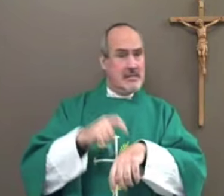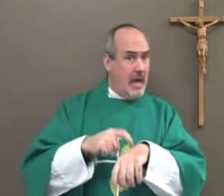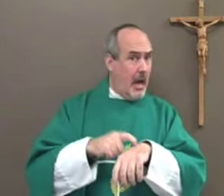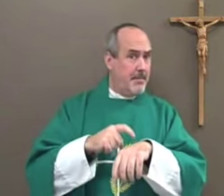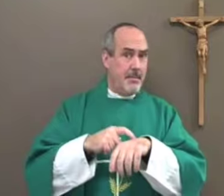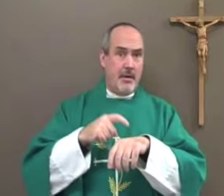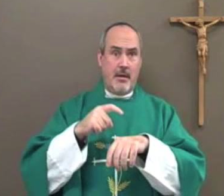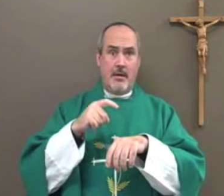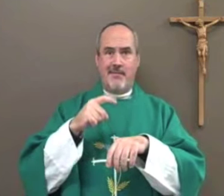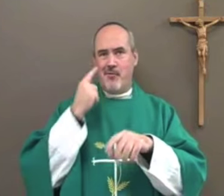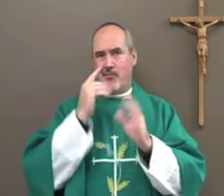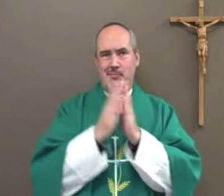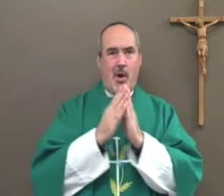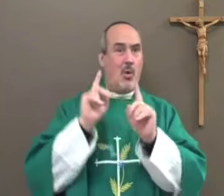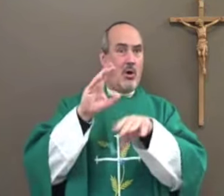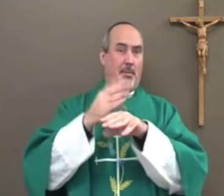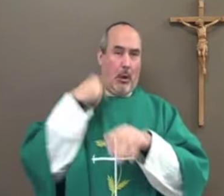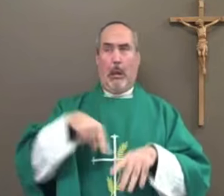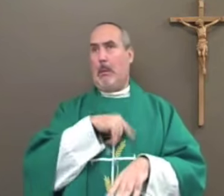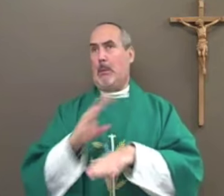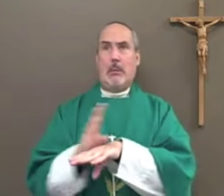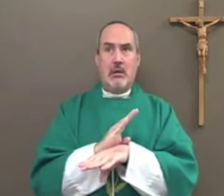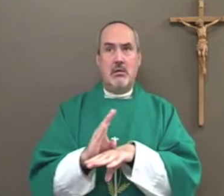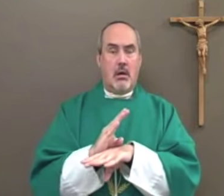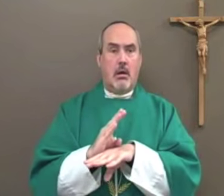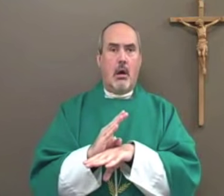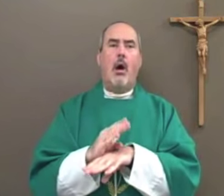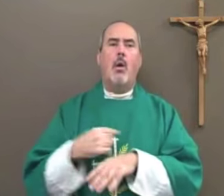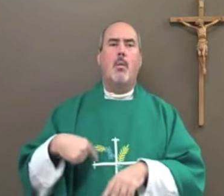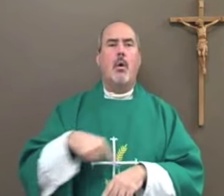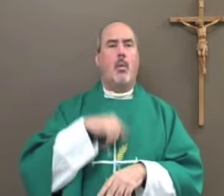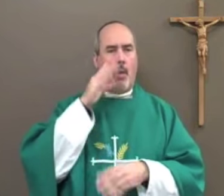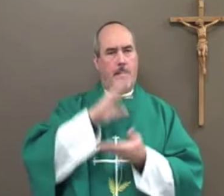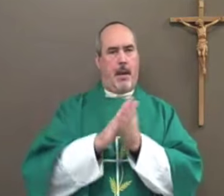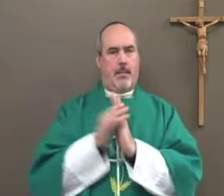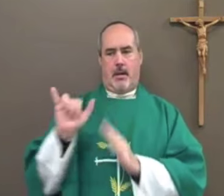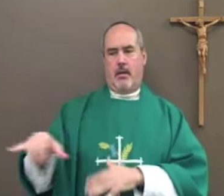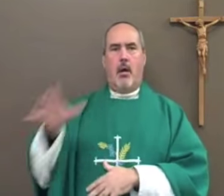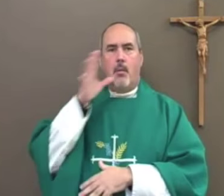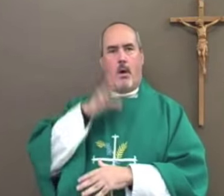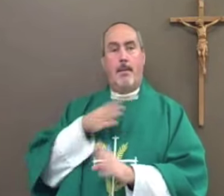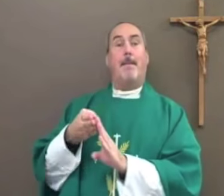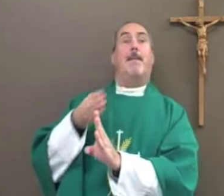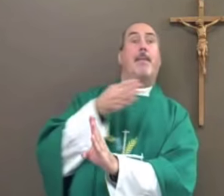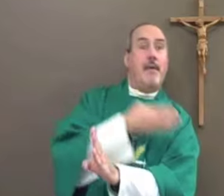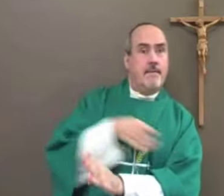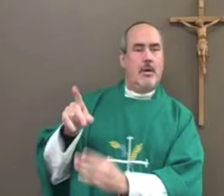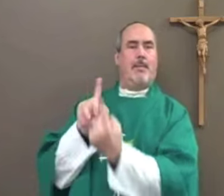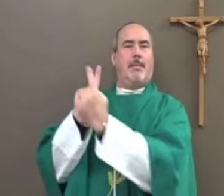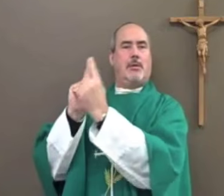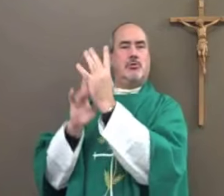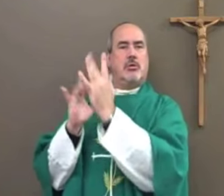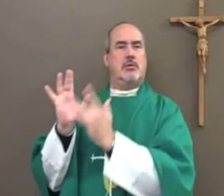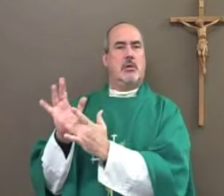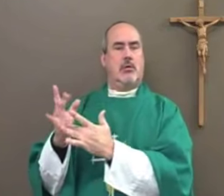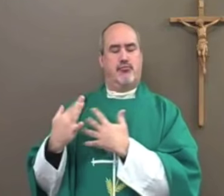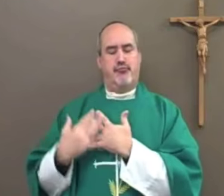If we don't make that time for prayer or for church and make that excuse that we're too busy, then we will become like that